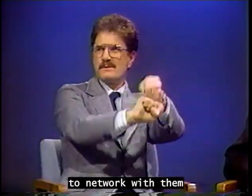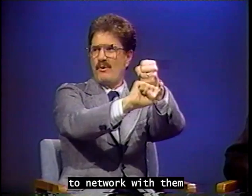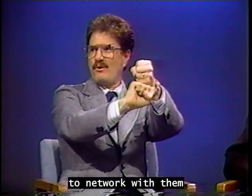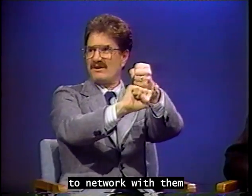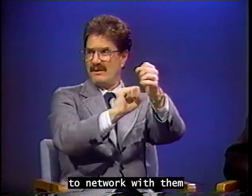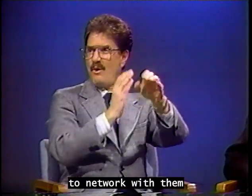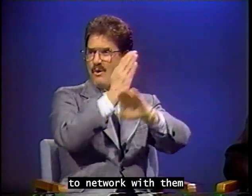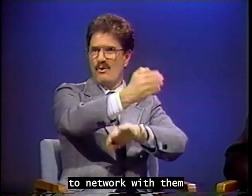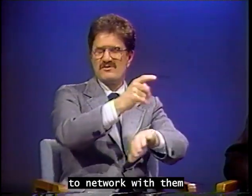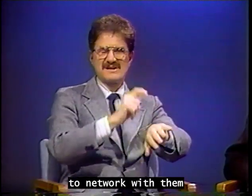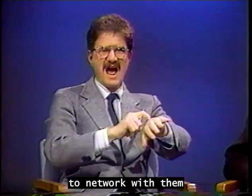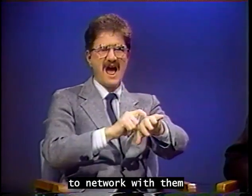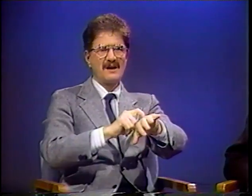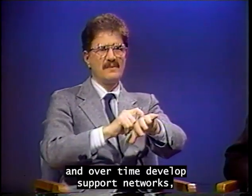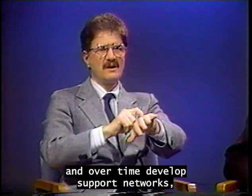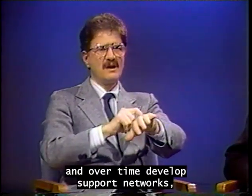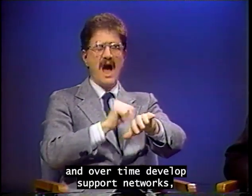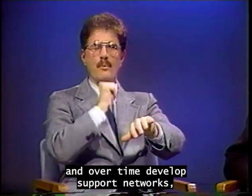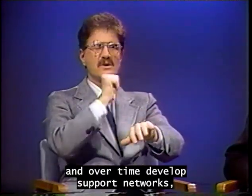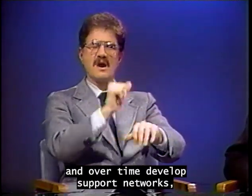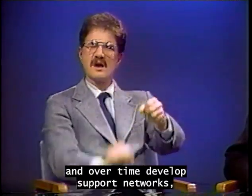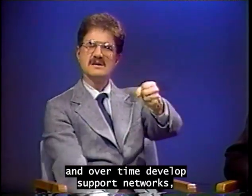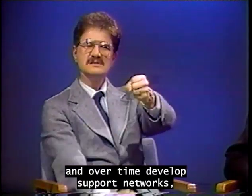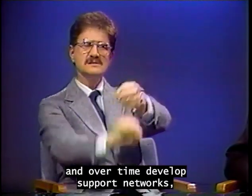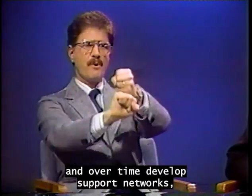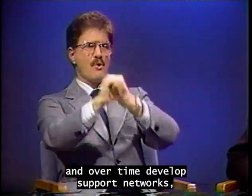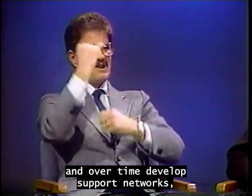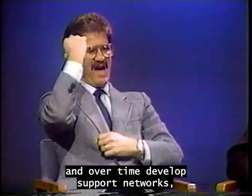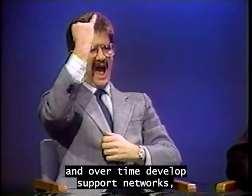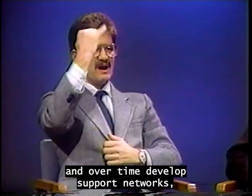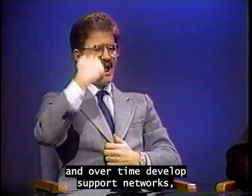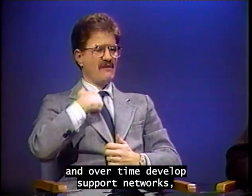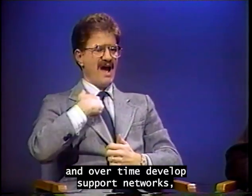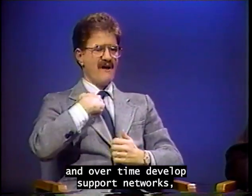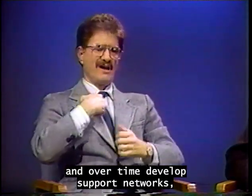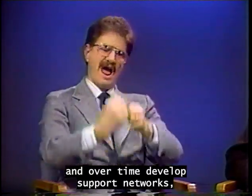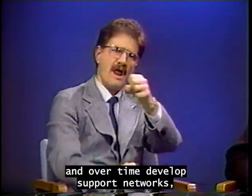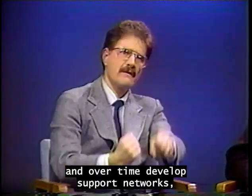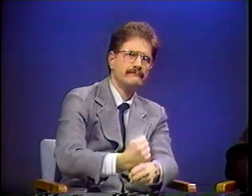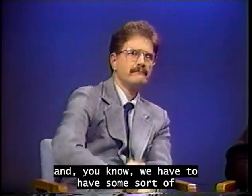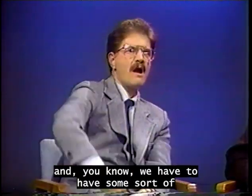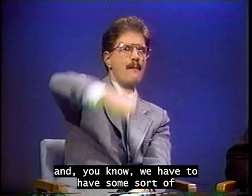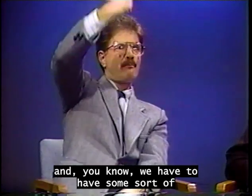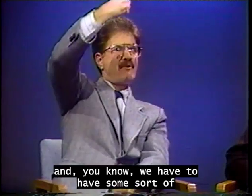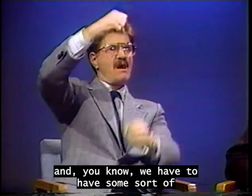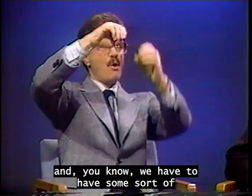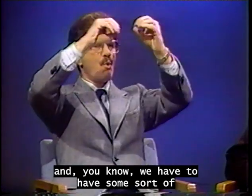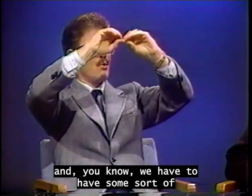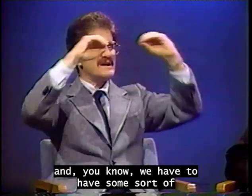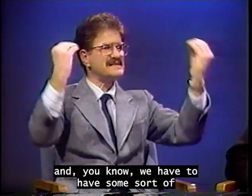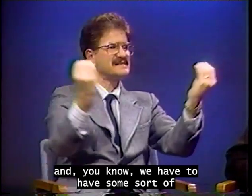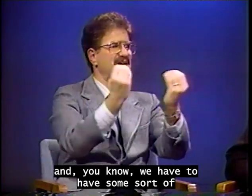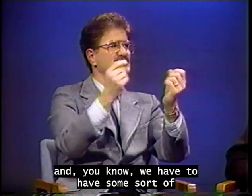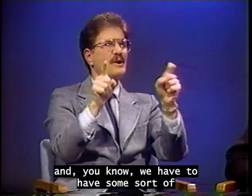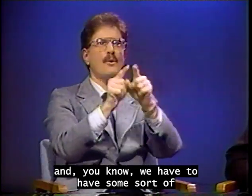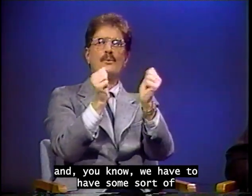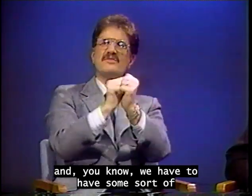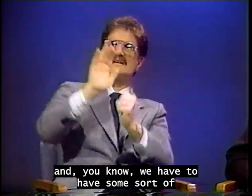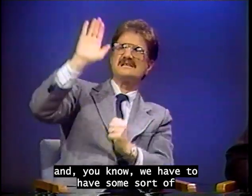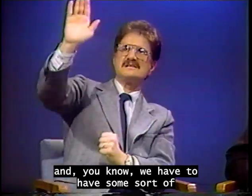network with them, and over time develop support networks. And we have to have some